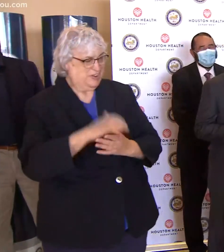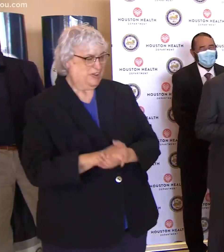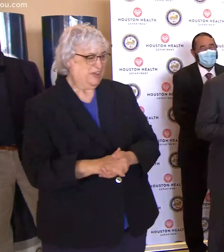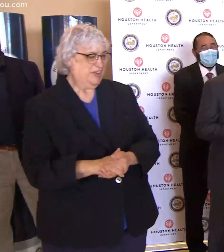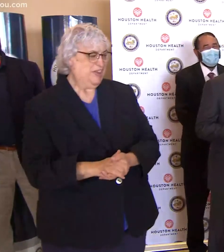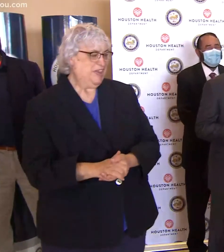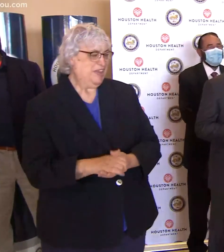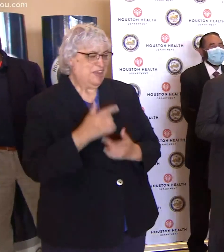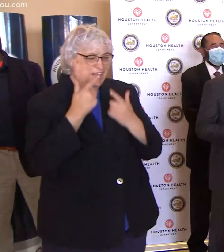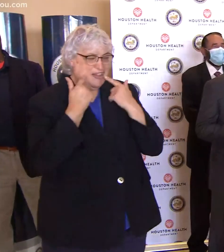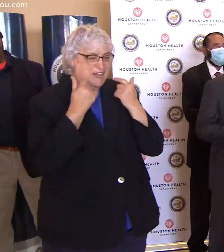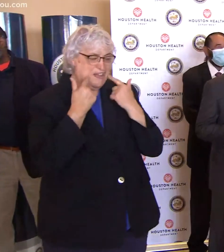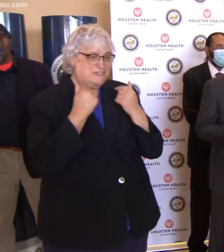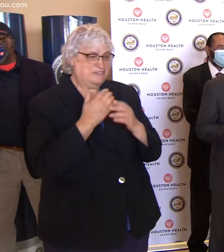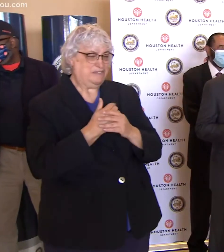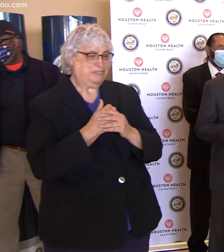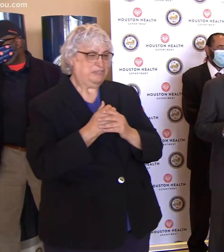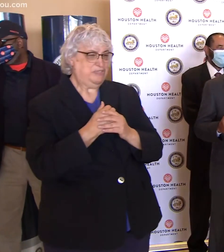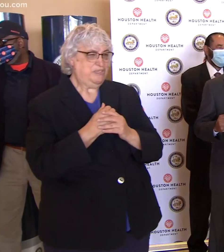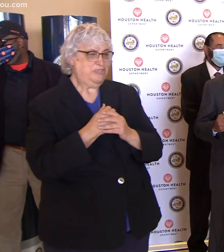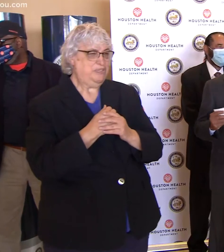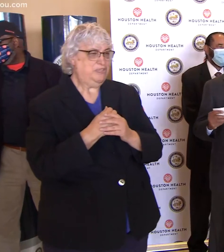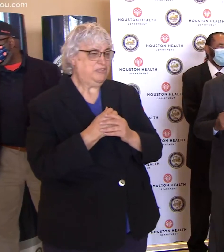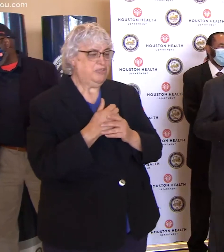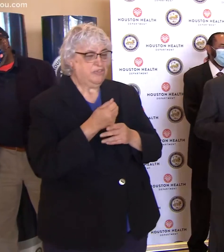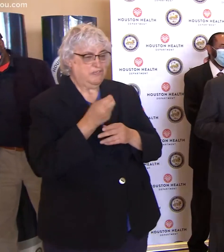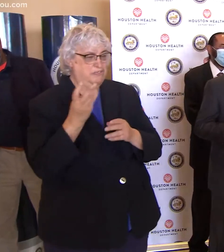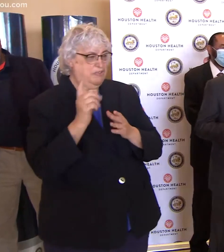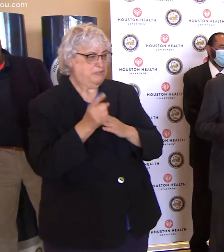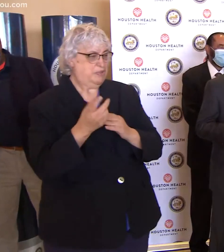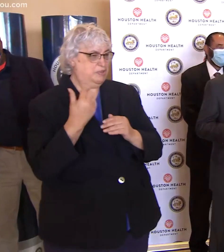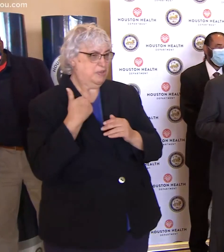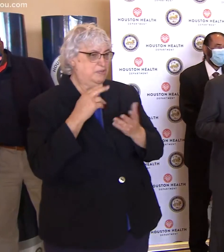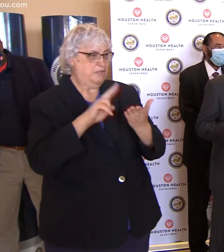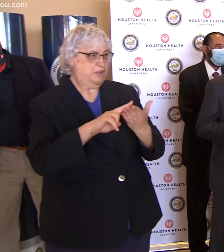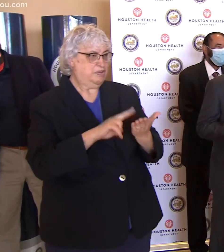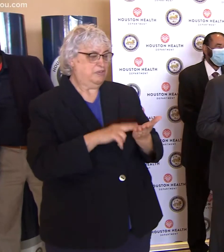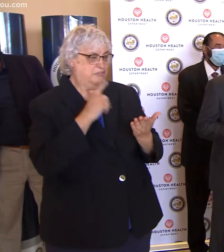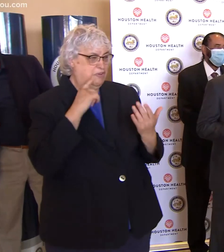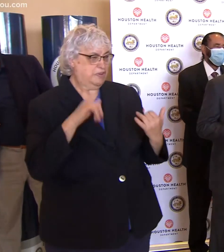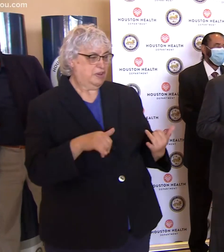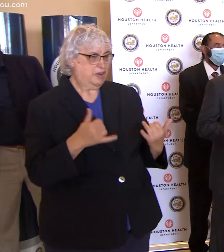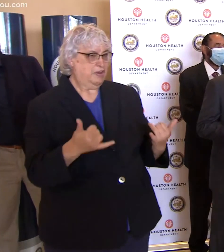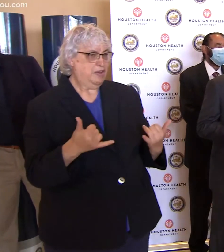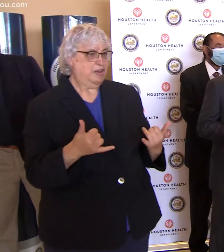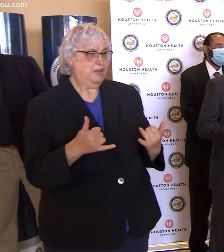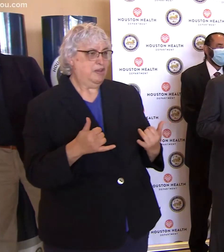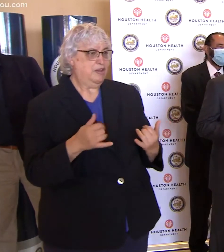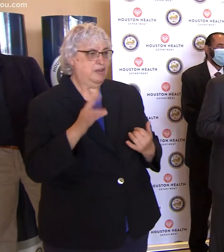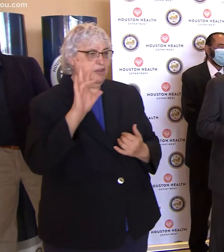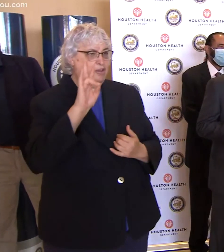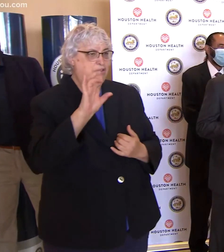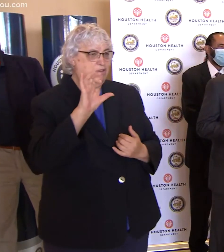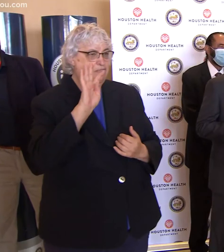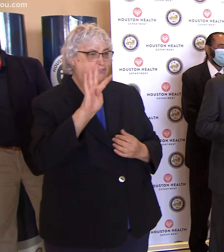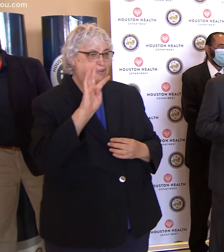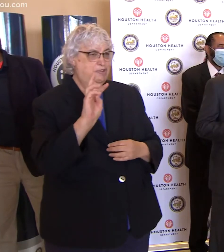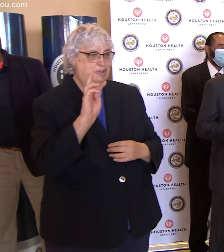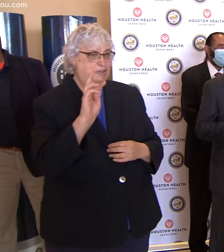Let me just say to you that as of a few minutes ago, in terms of registration for the day, the number is